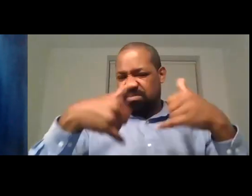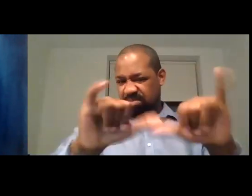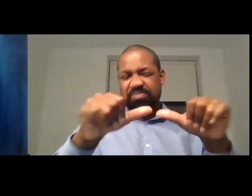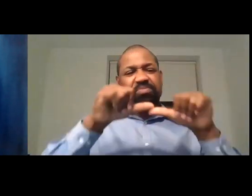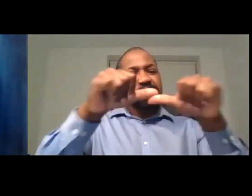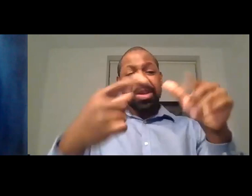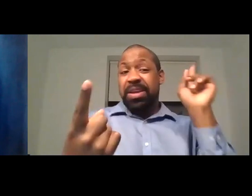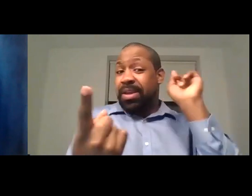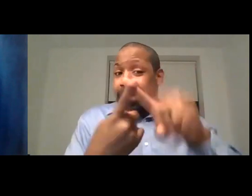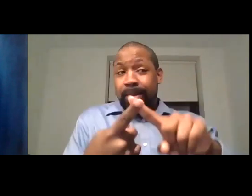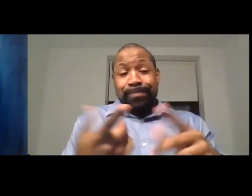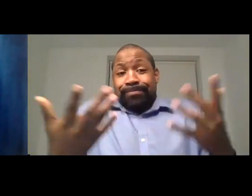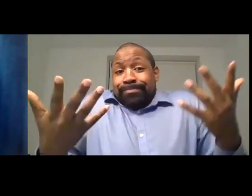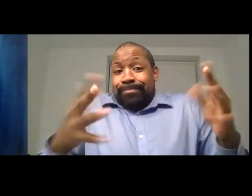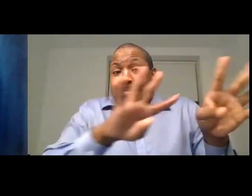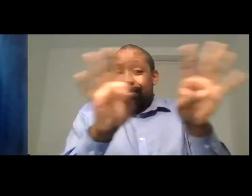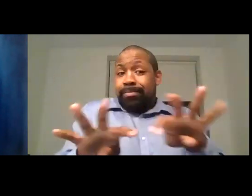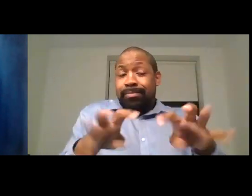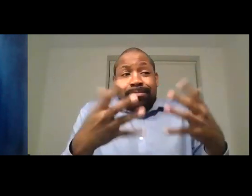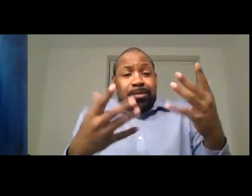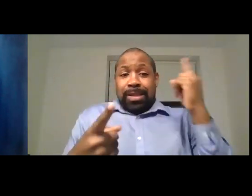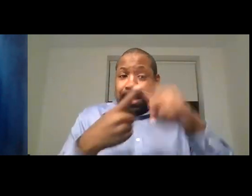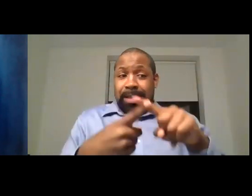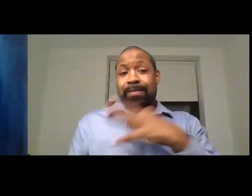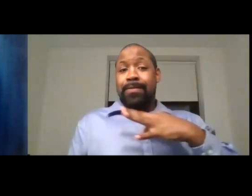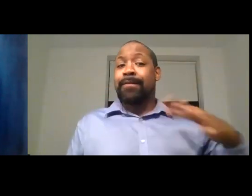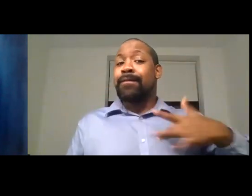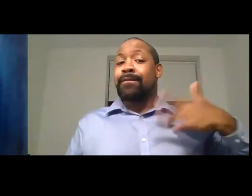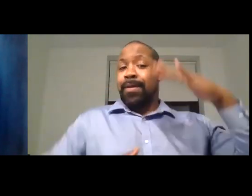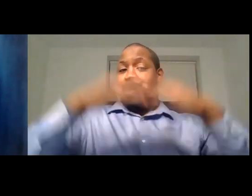And the staff are still working remote.